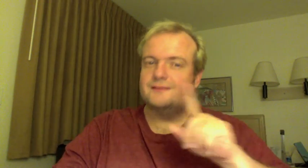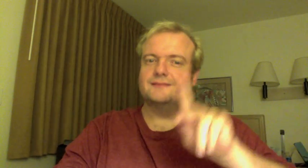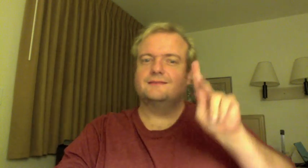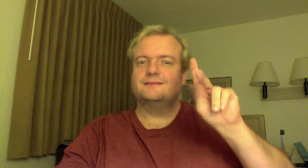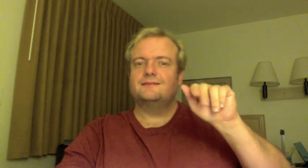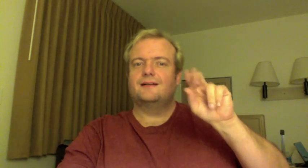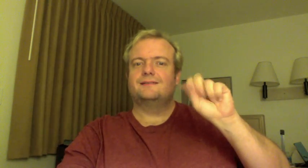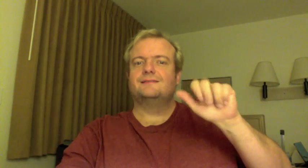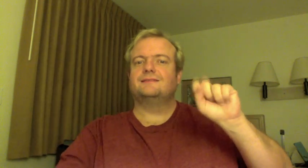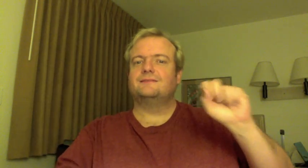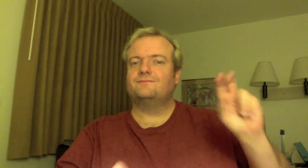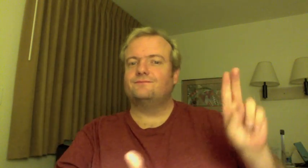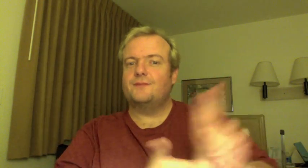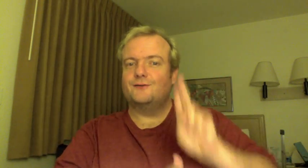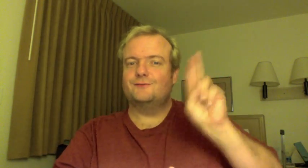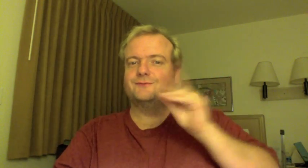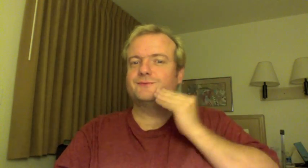that makes it the bird's nest.